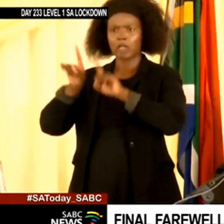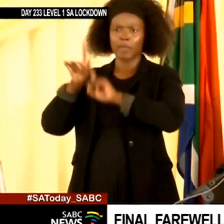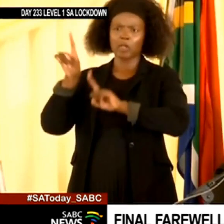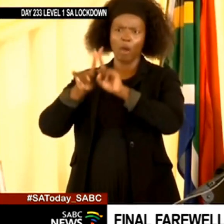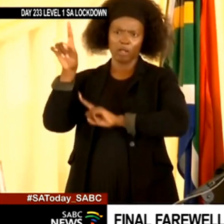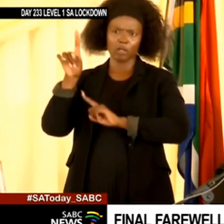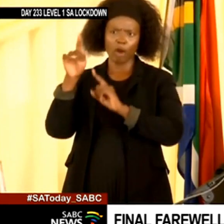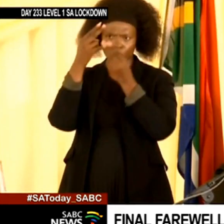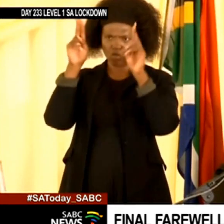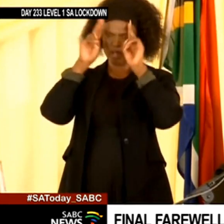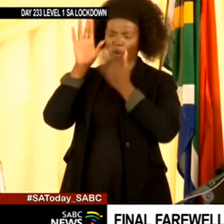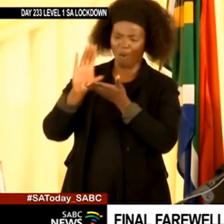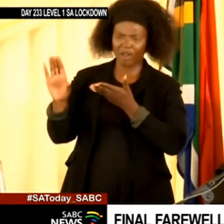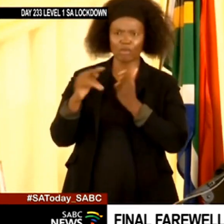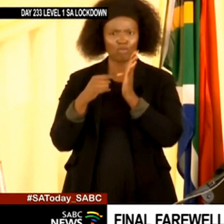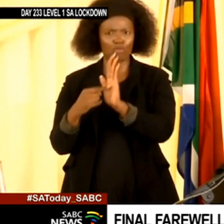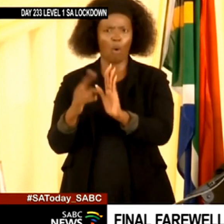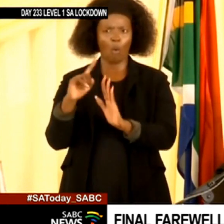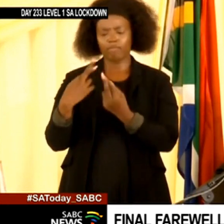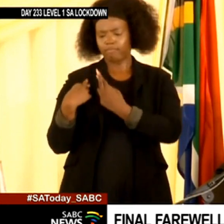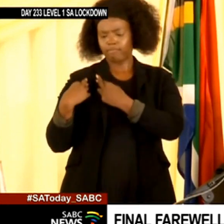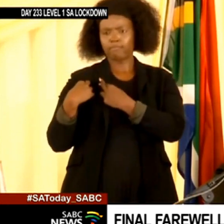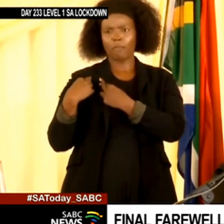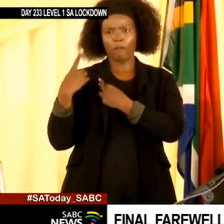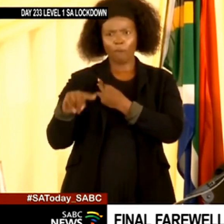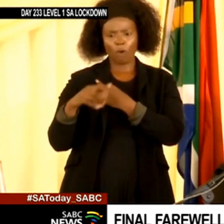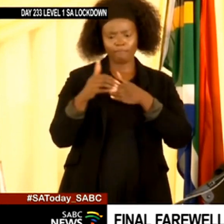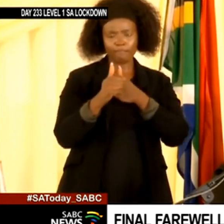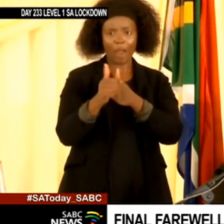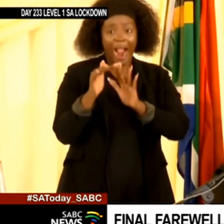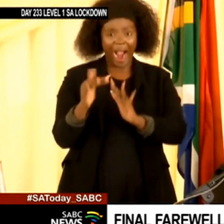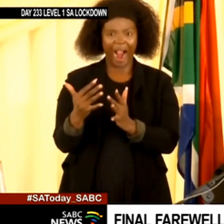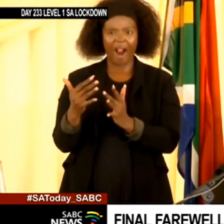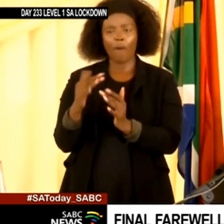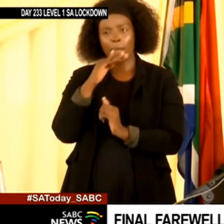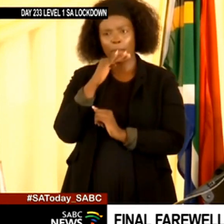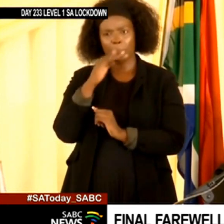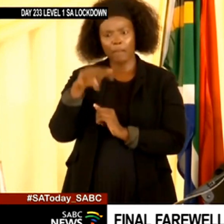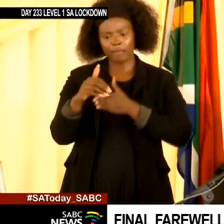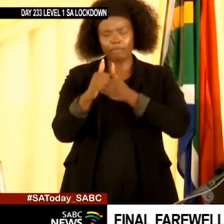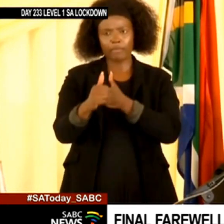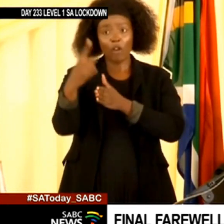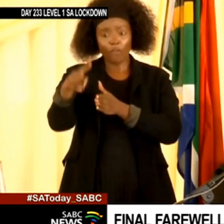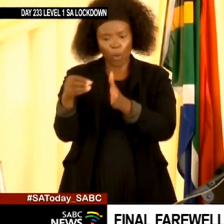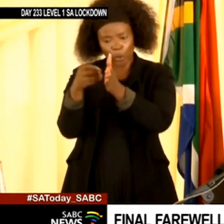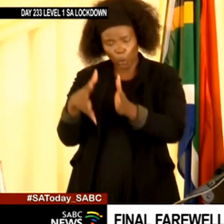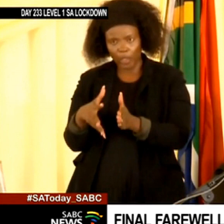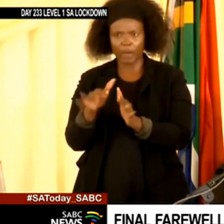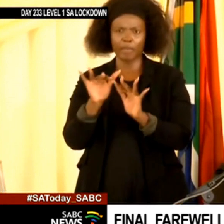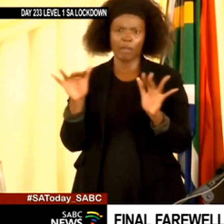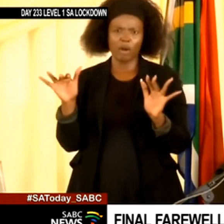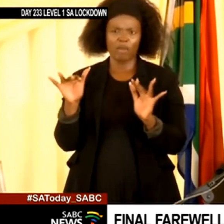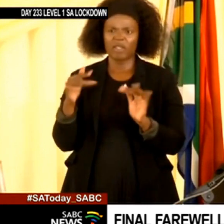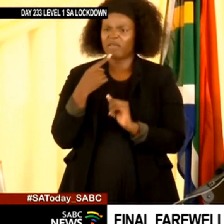He demonstrated the leadership responsibility that comes with being a leader of student. He